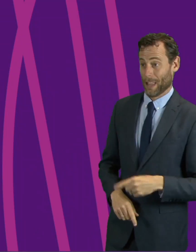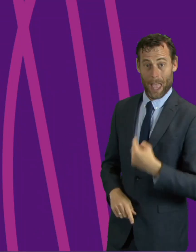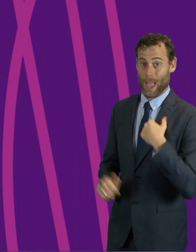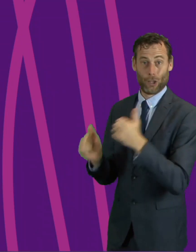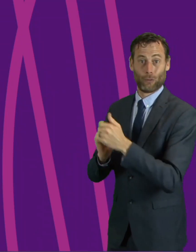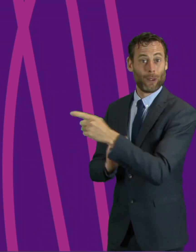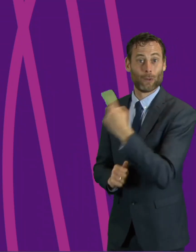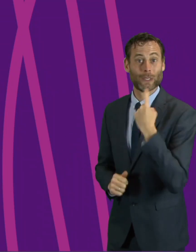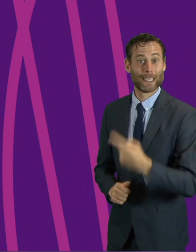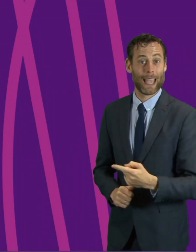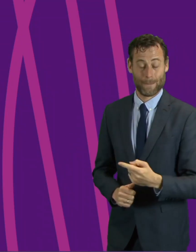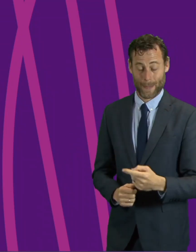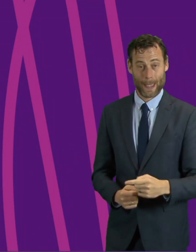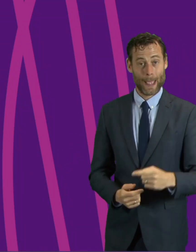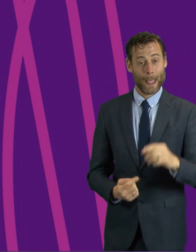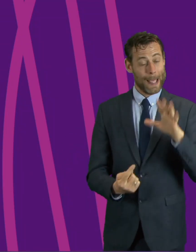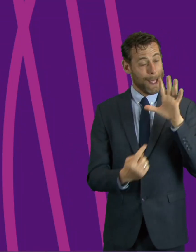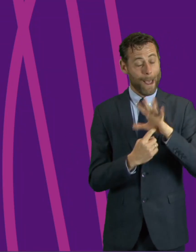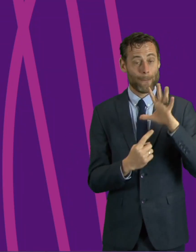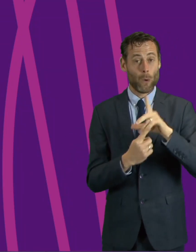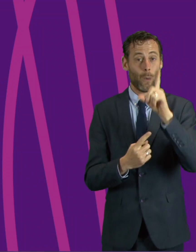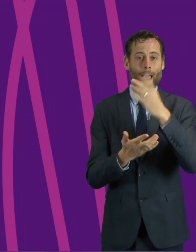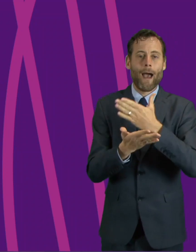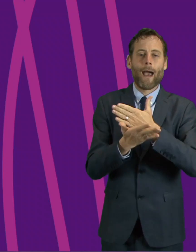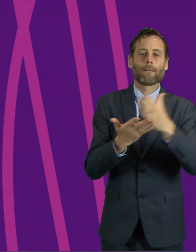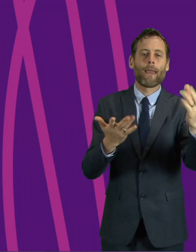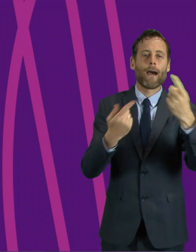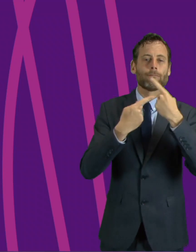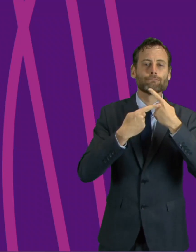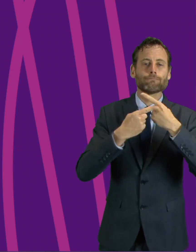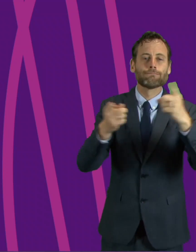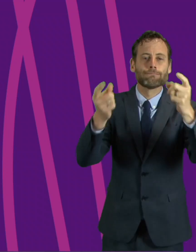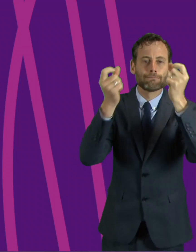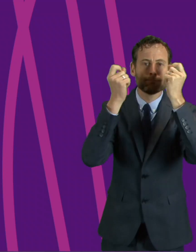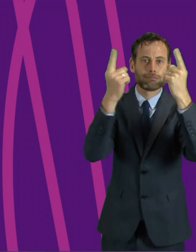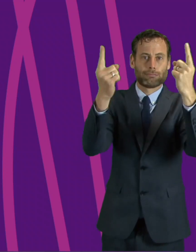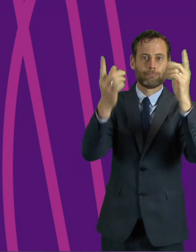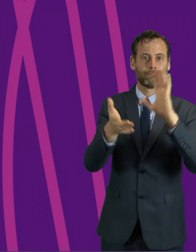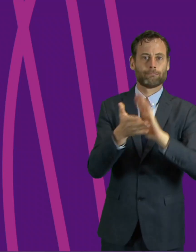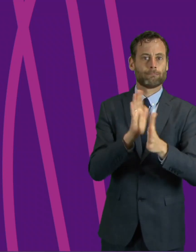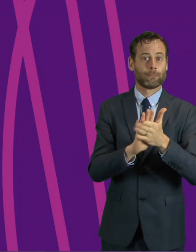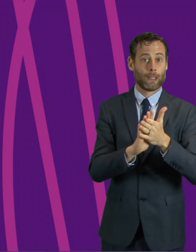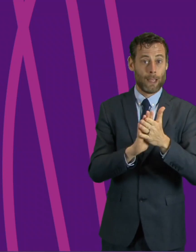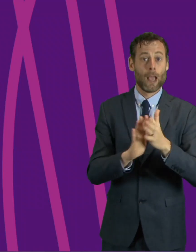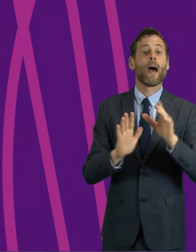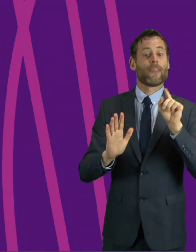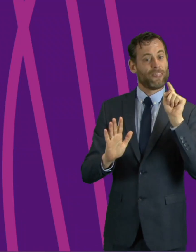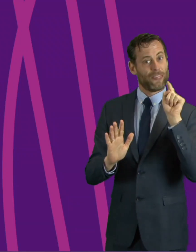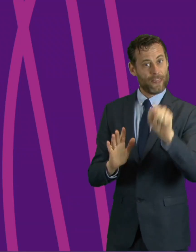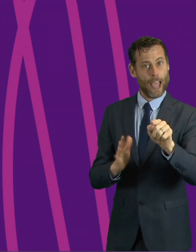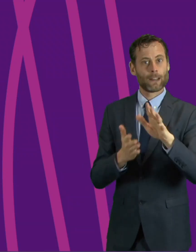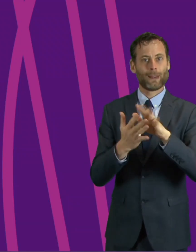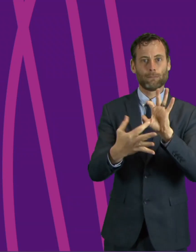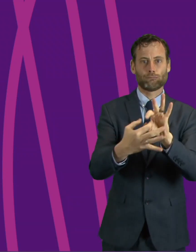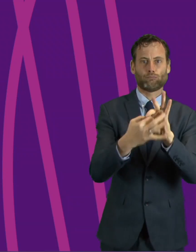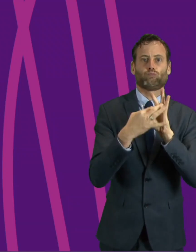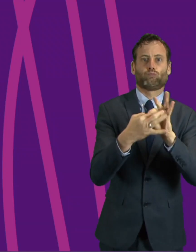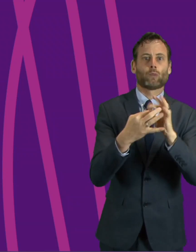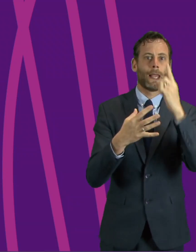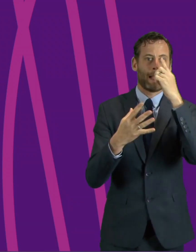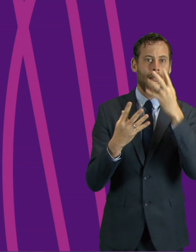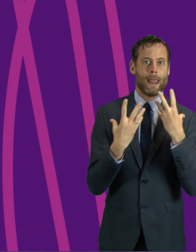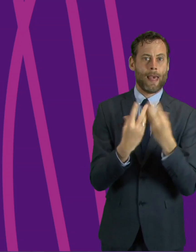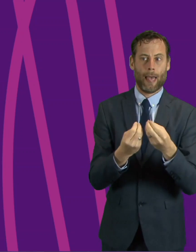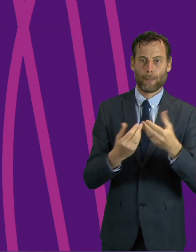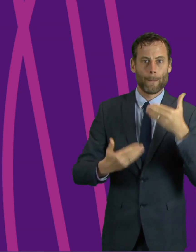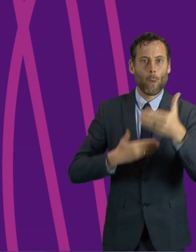and simplicity, and being able to deliver that message and have the public respond in as magnificent a way as they have has been incredibly